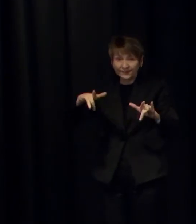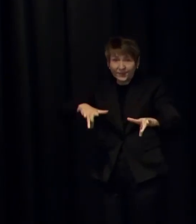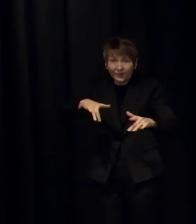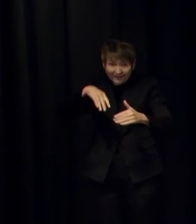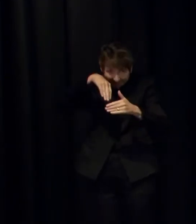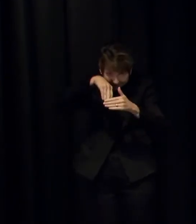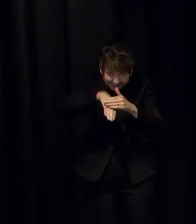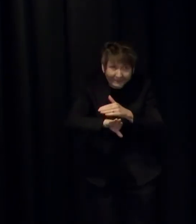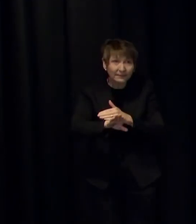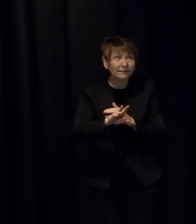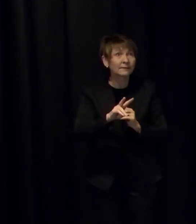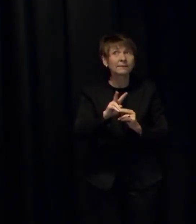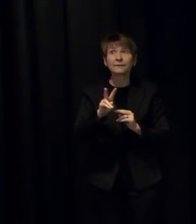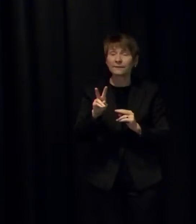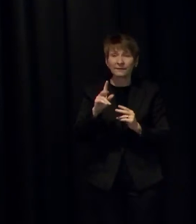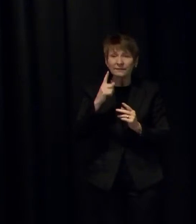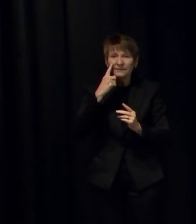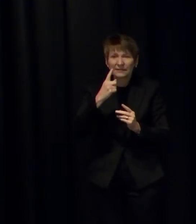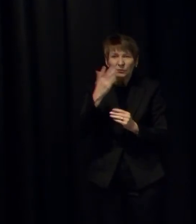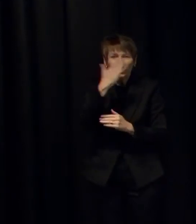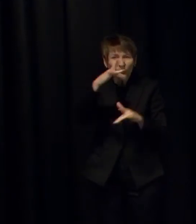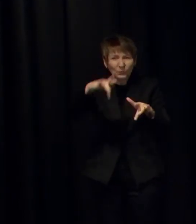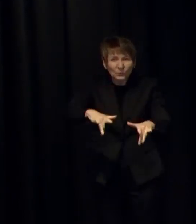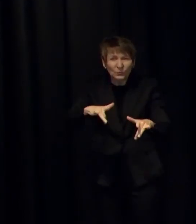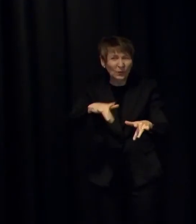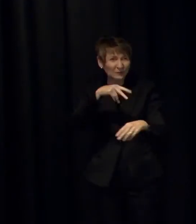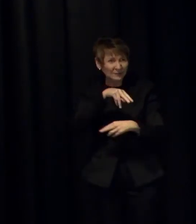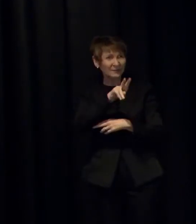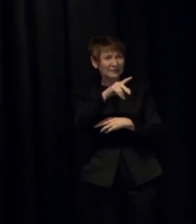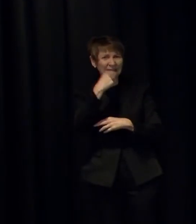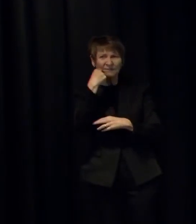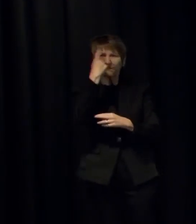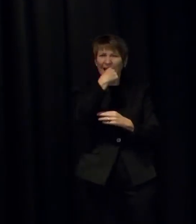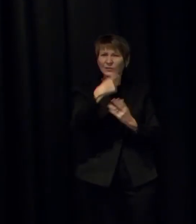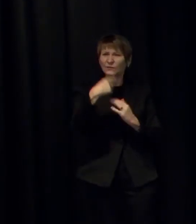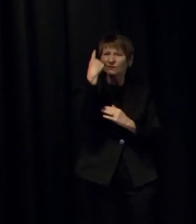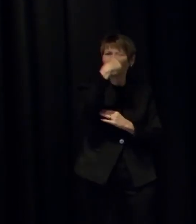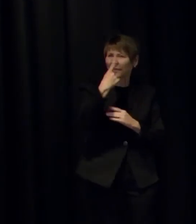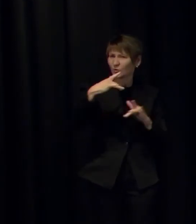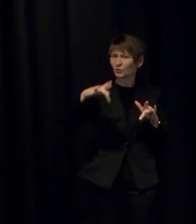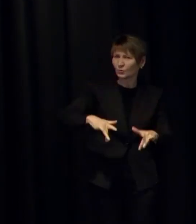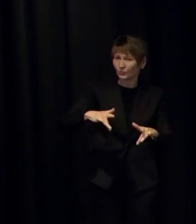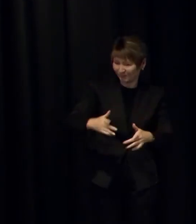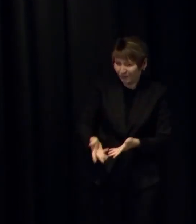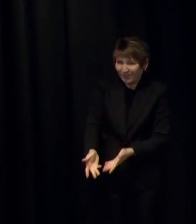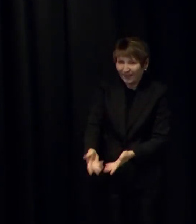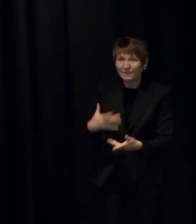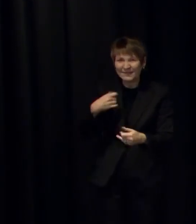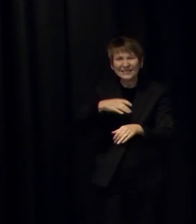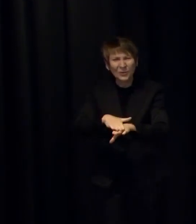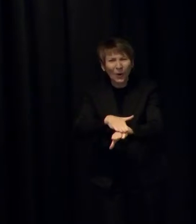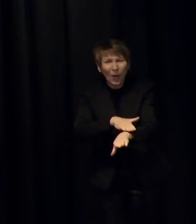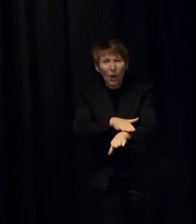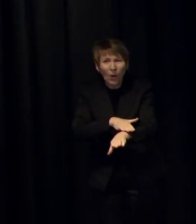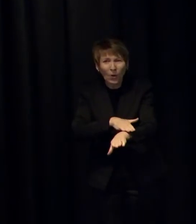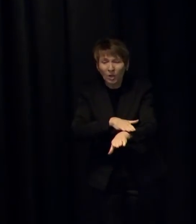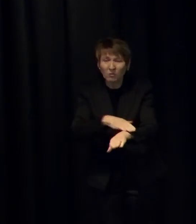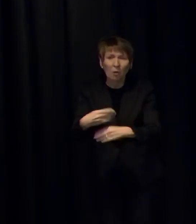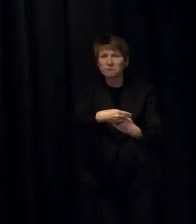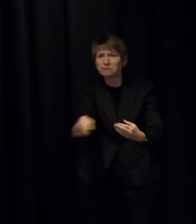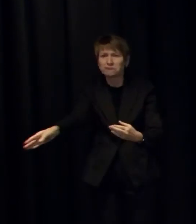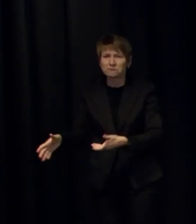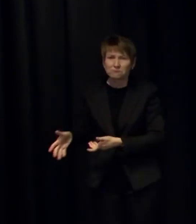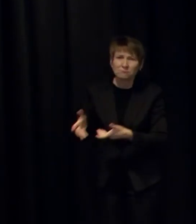the normal experiences. But look, to that end, we will get through